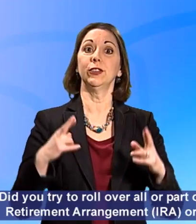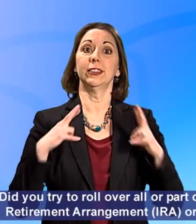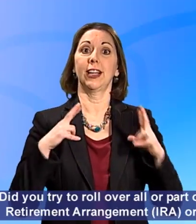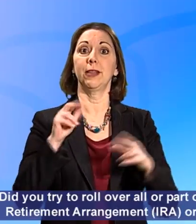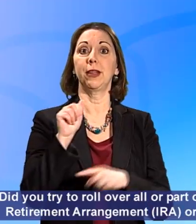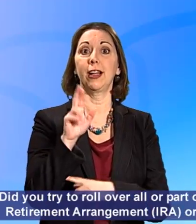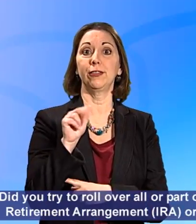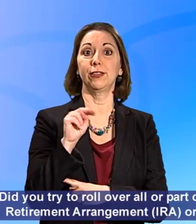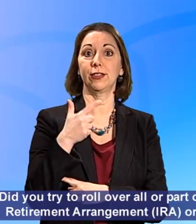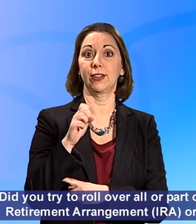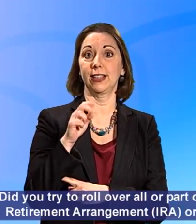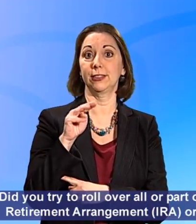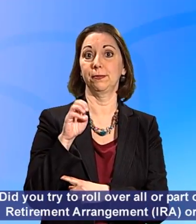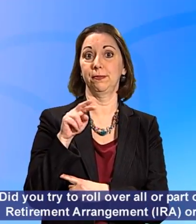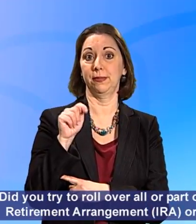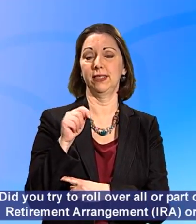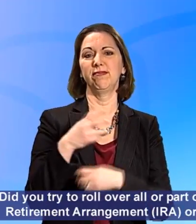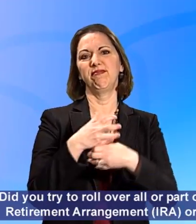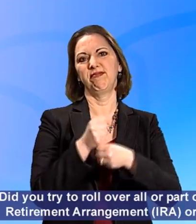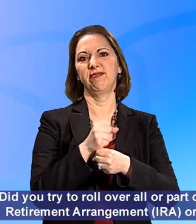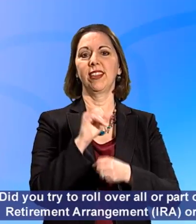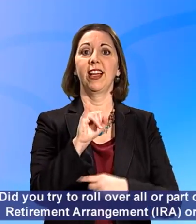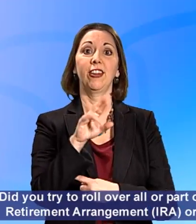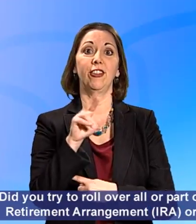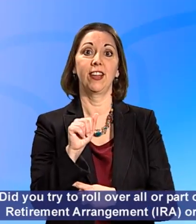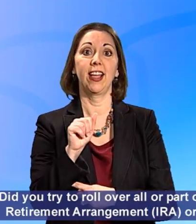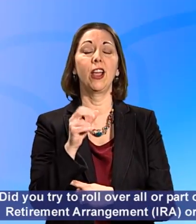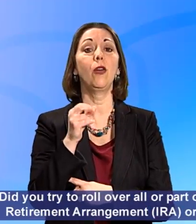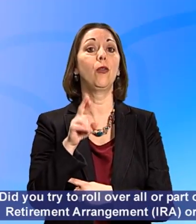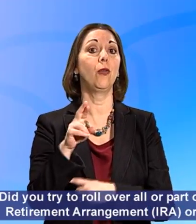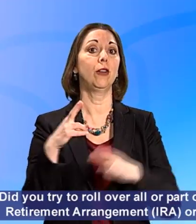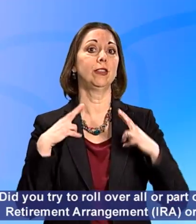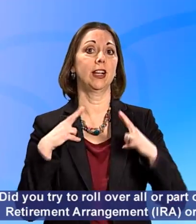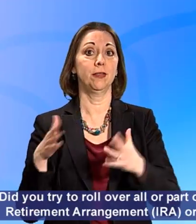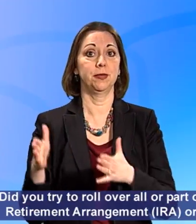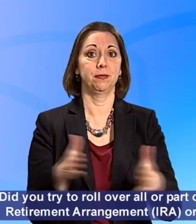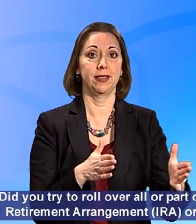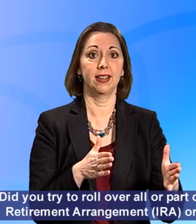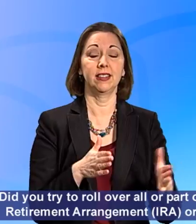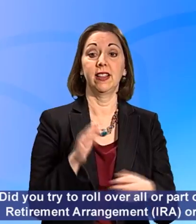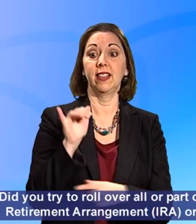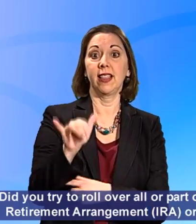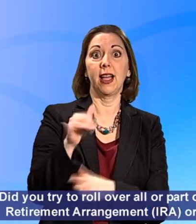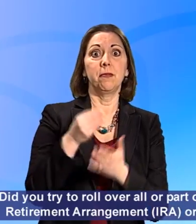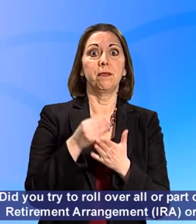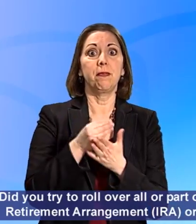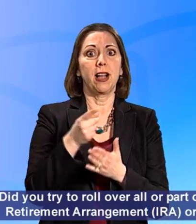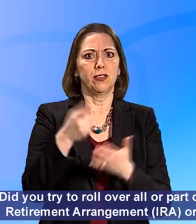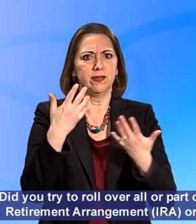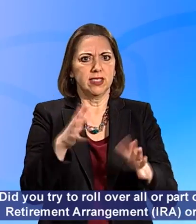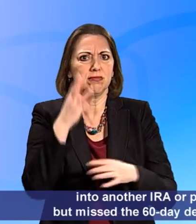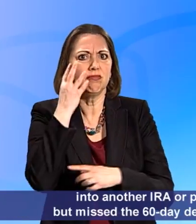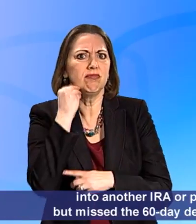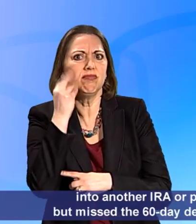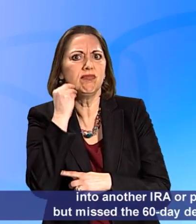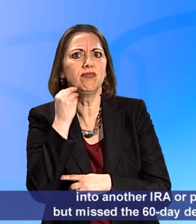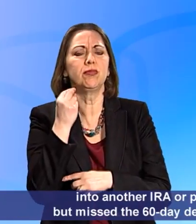Did you try to roll over all or part of your individual retirement arrangement, IRA, or retirement